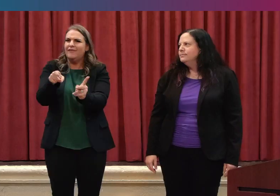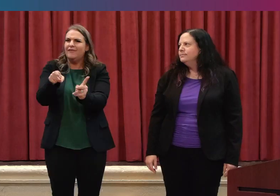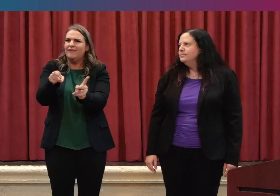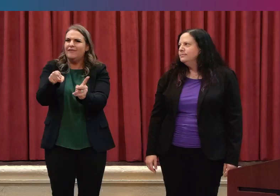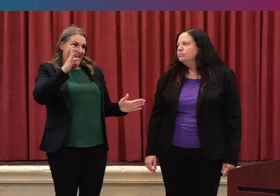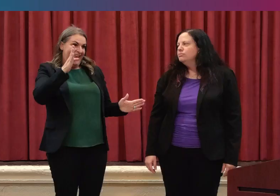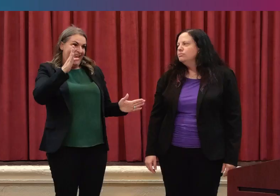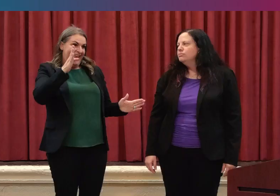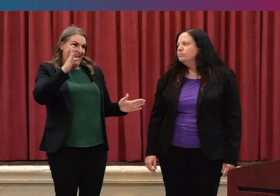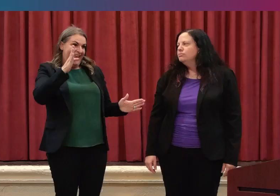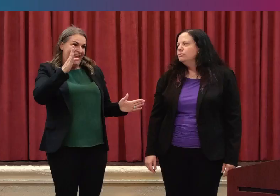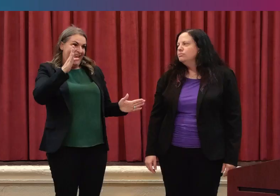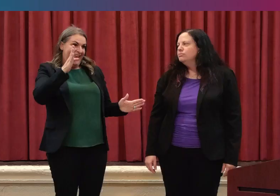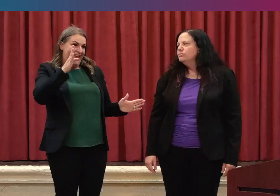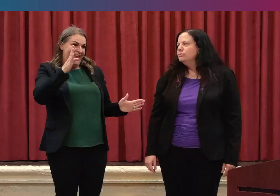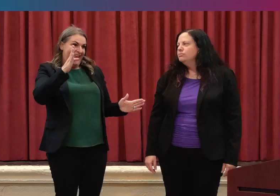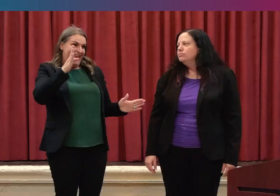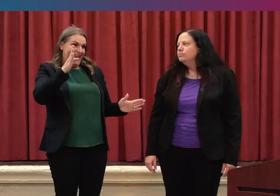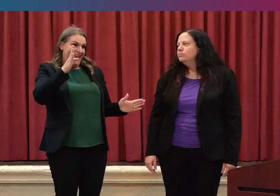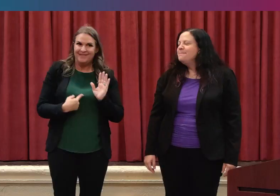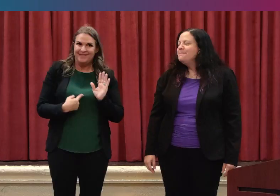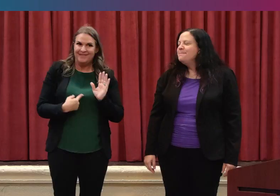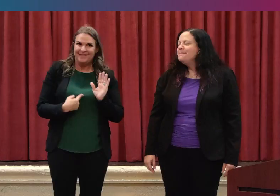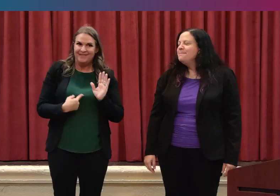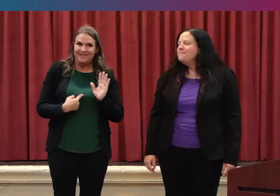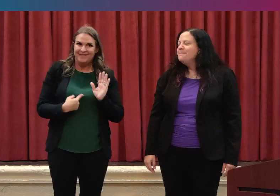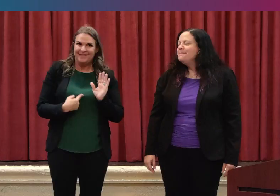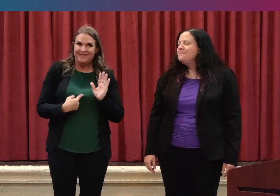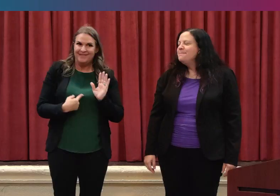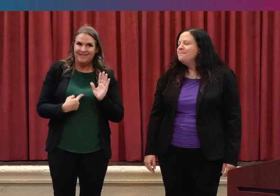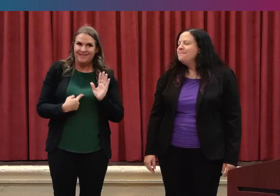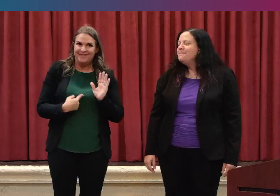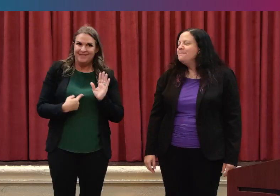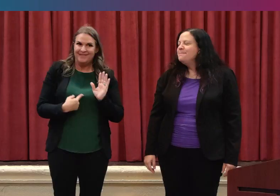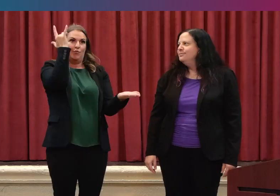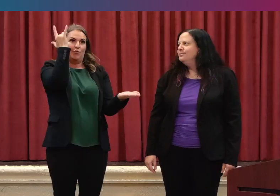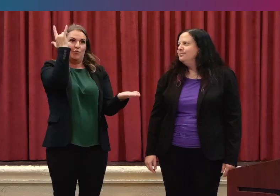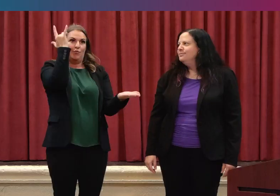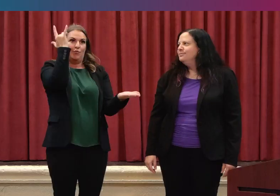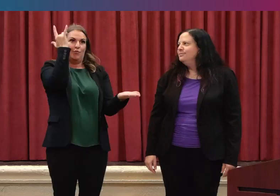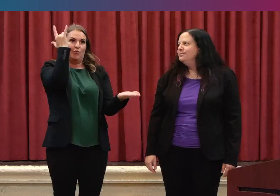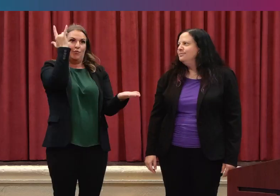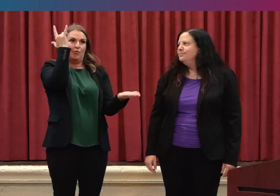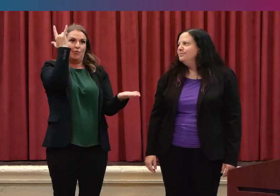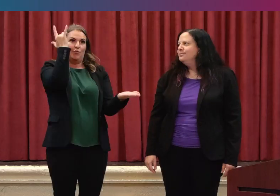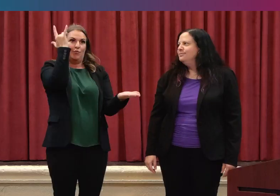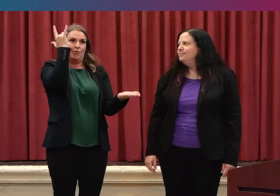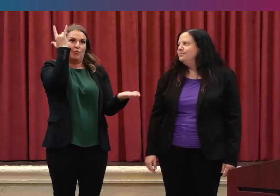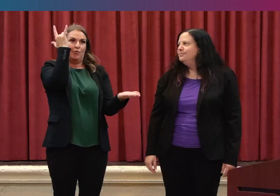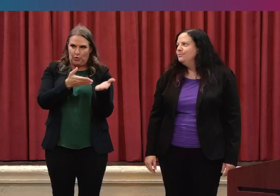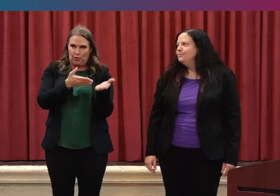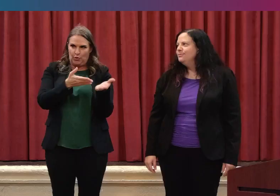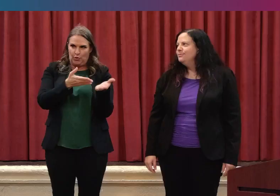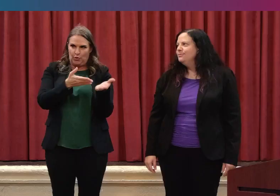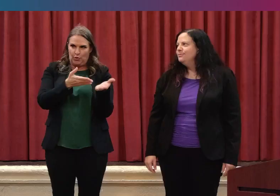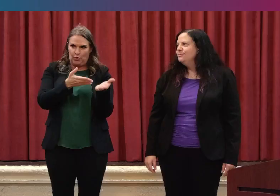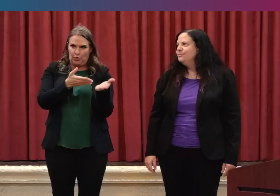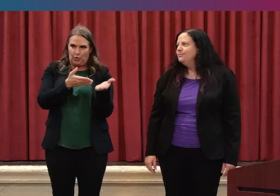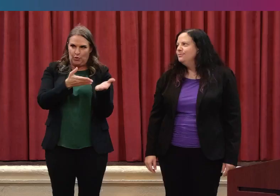And mind you, you don't have to go into great depth when you educate people. You can just have the paper printed out and you could show it to them.